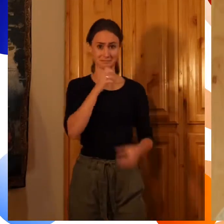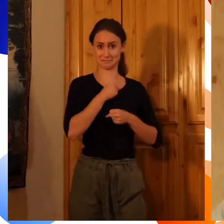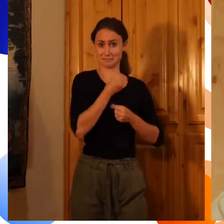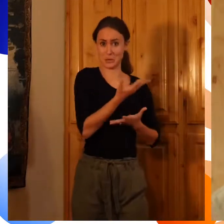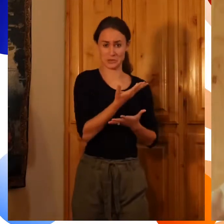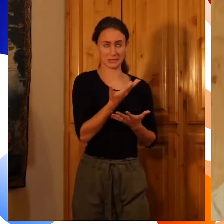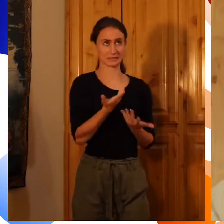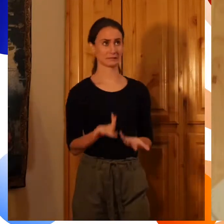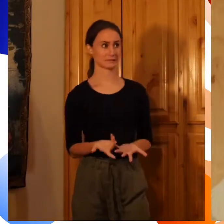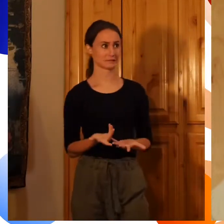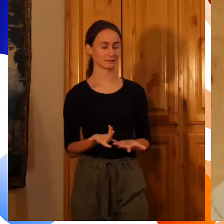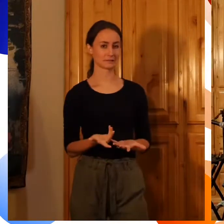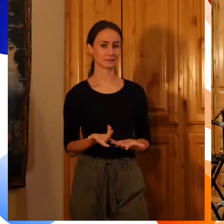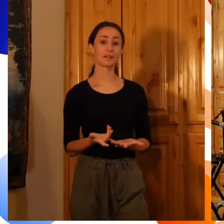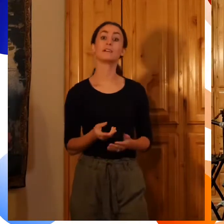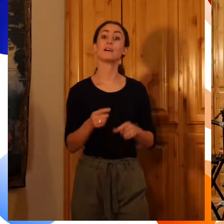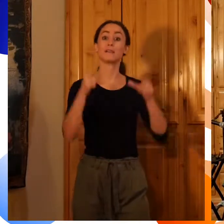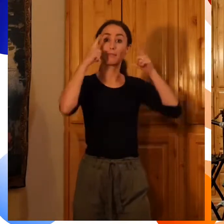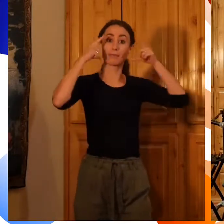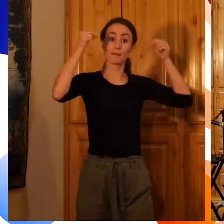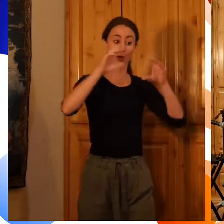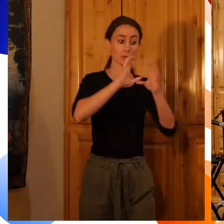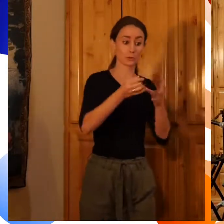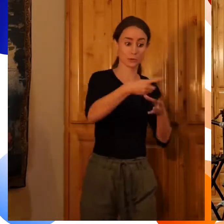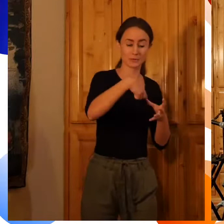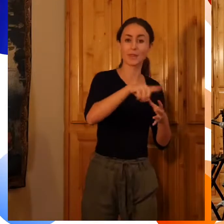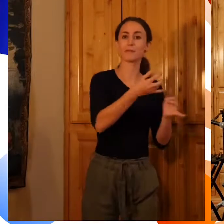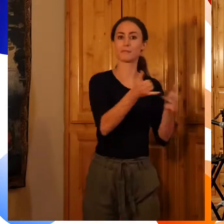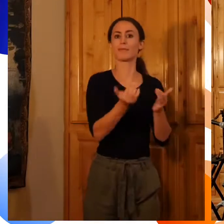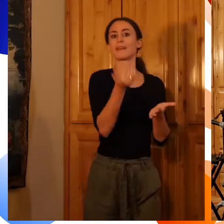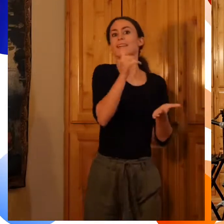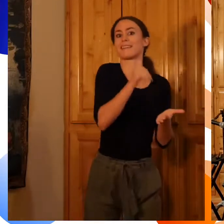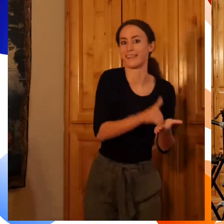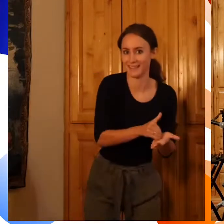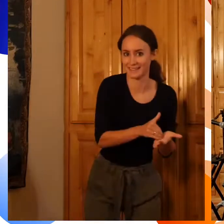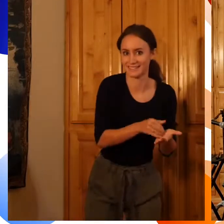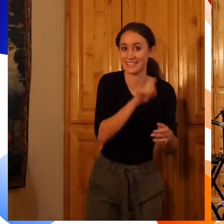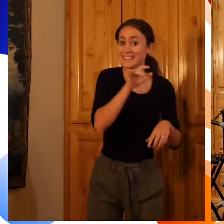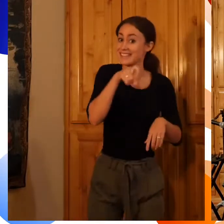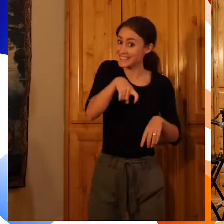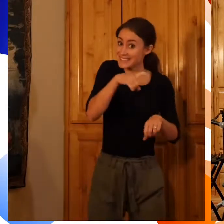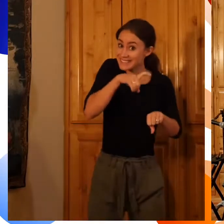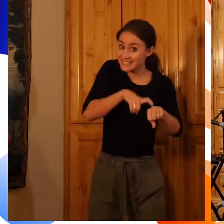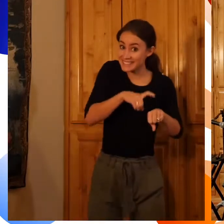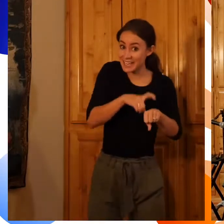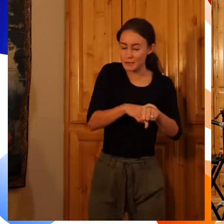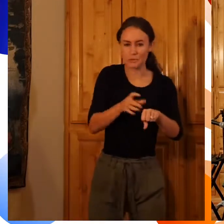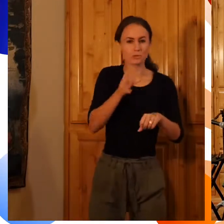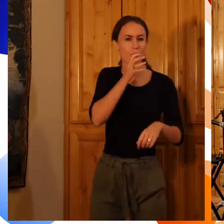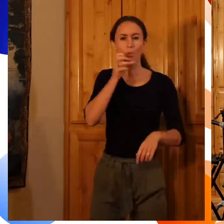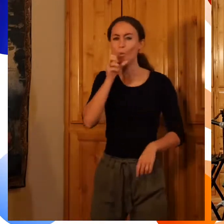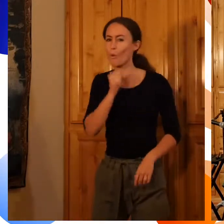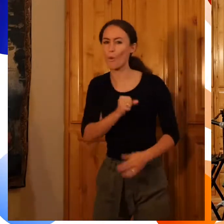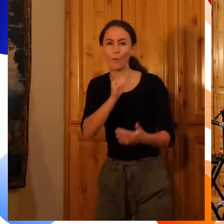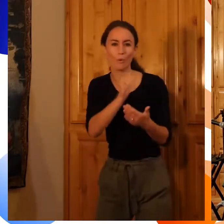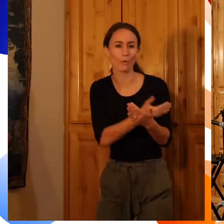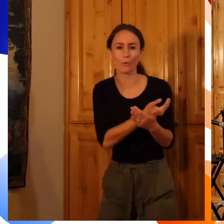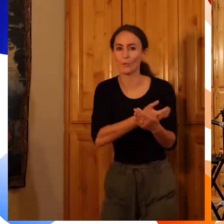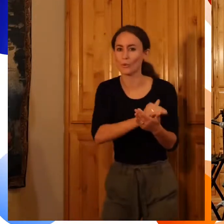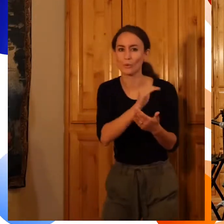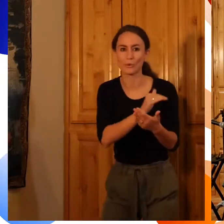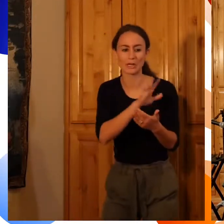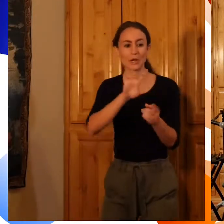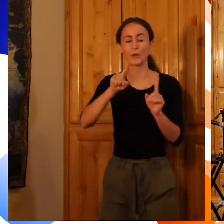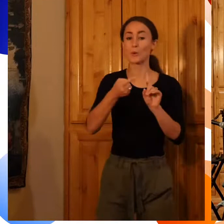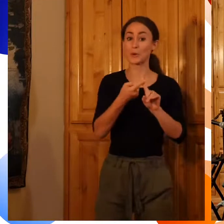another tune and danced another dance. This time, it was to an ancient melody that milkmaids on the island would sing when they would milk the cows